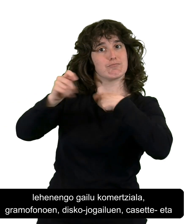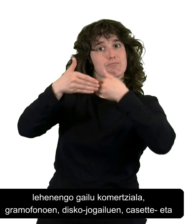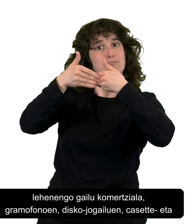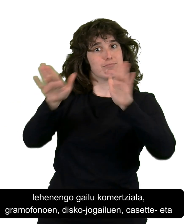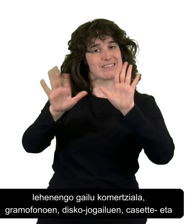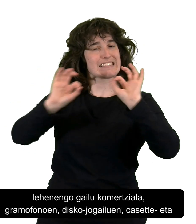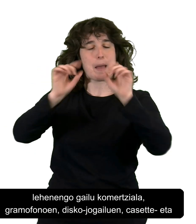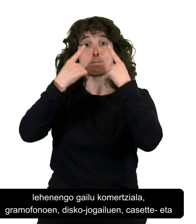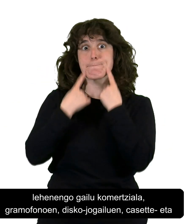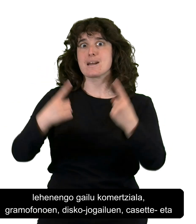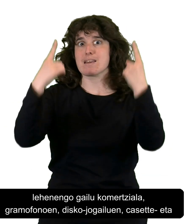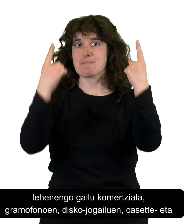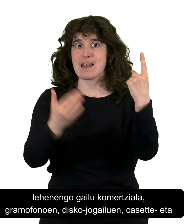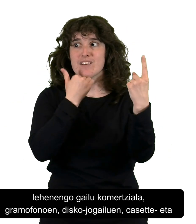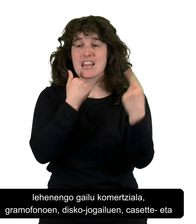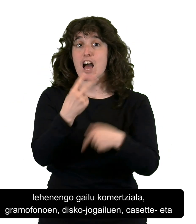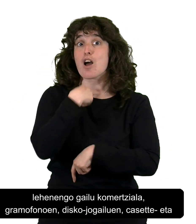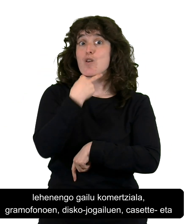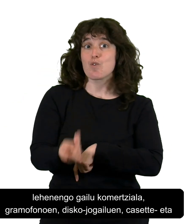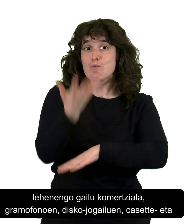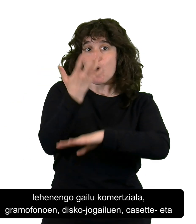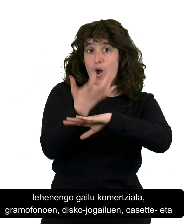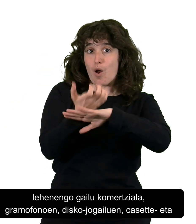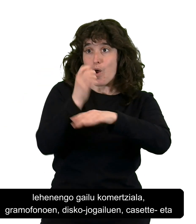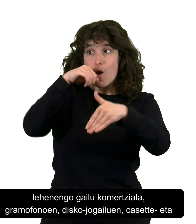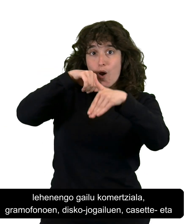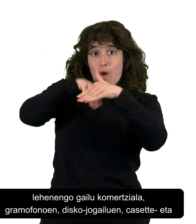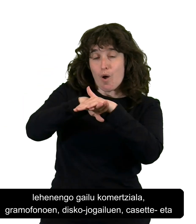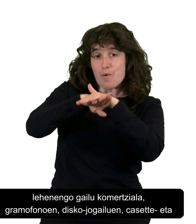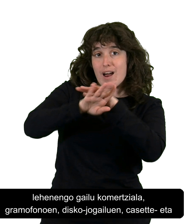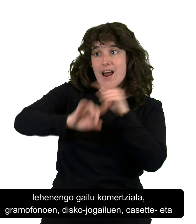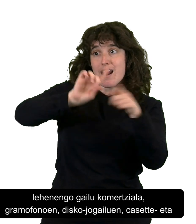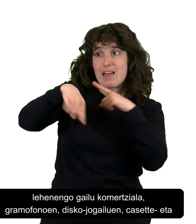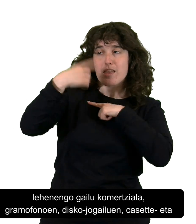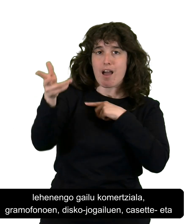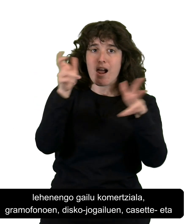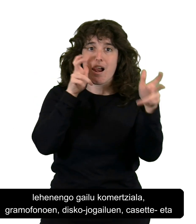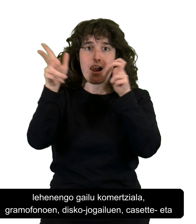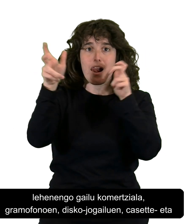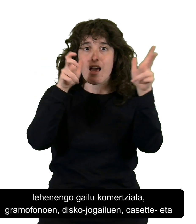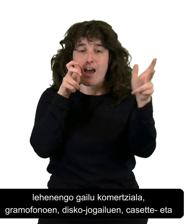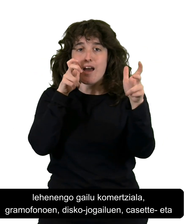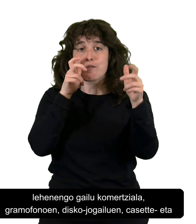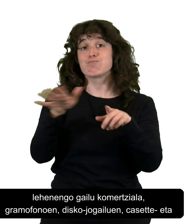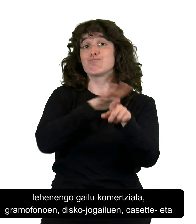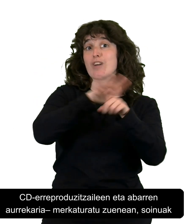zuen lehenengo gailu komertziala, gramofonoen, disko jogailuen, kaset eta